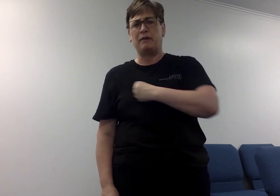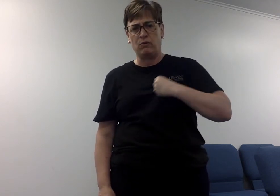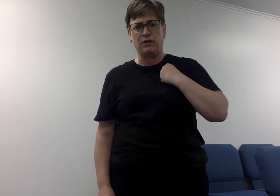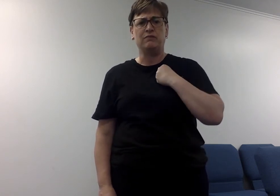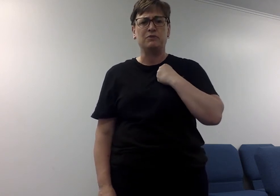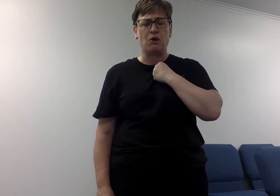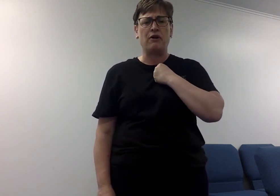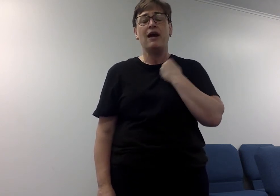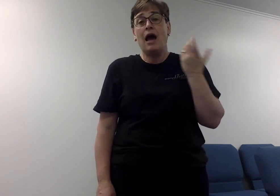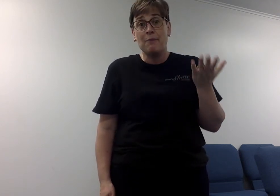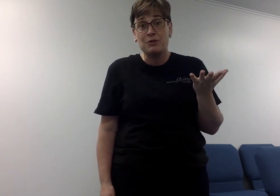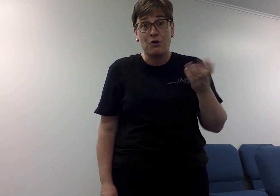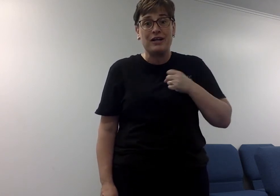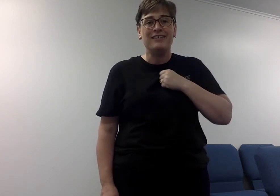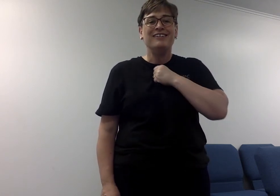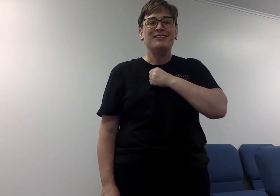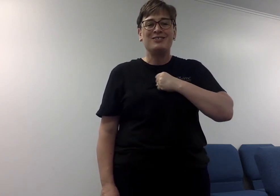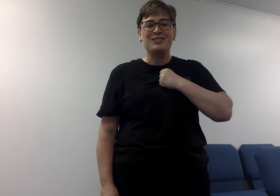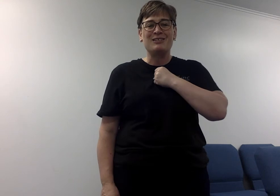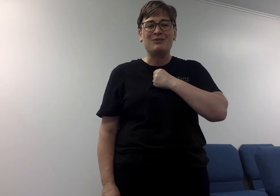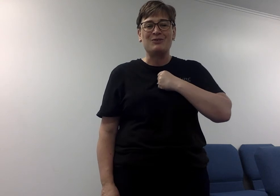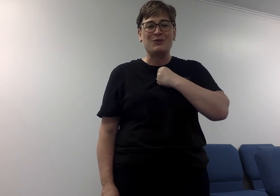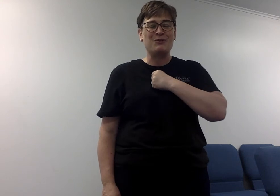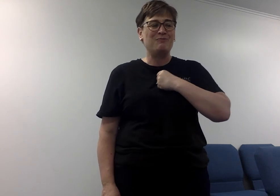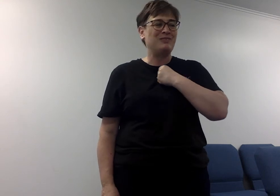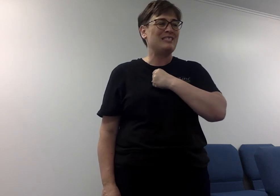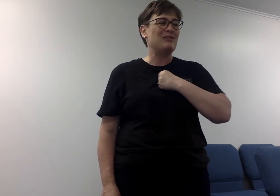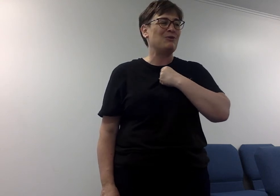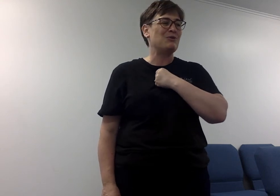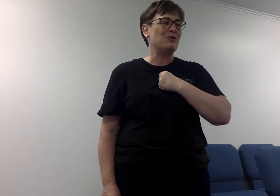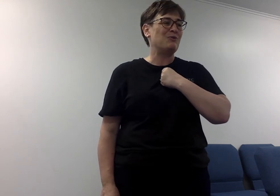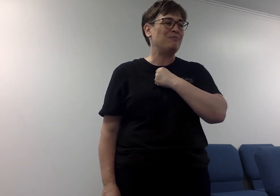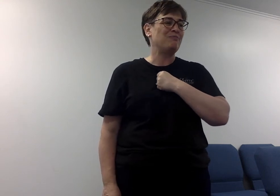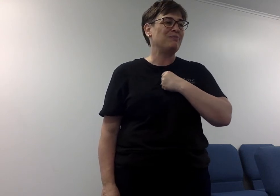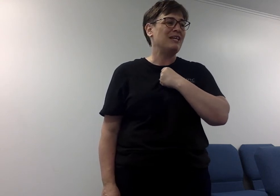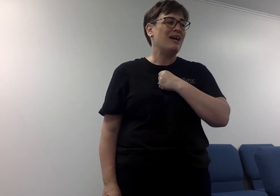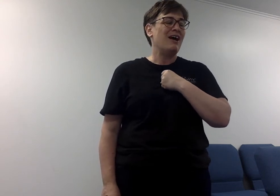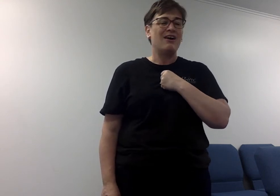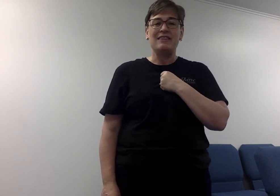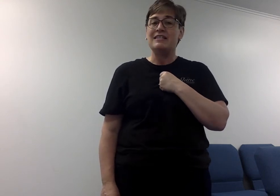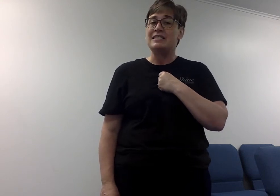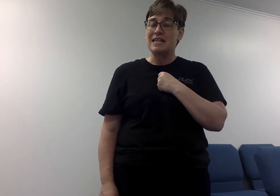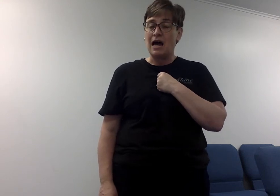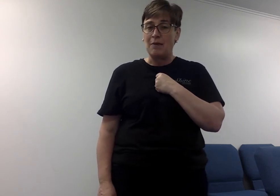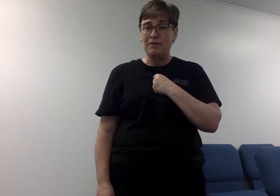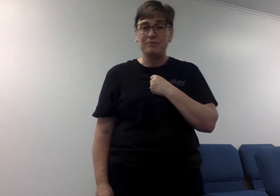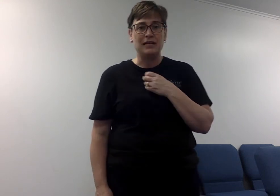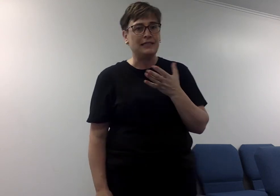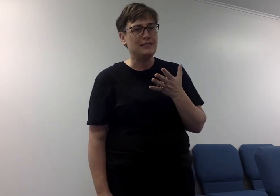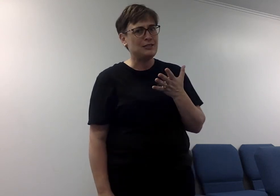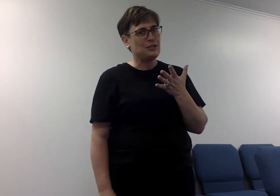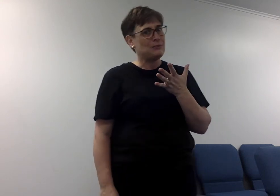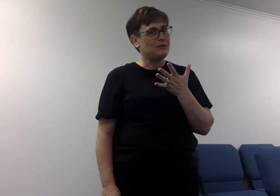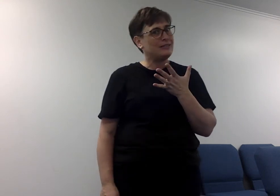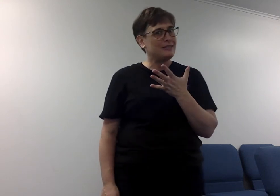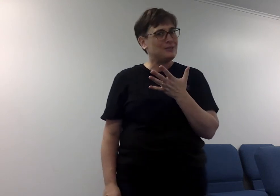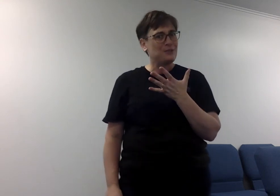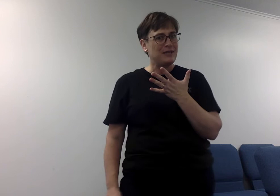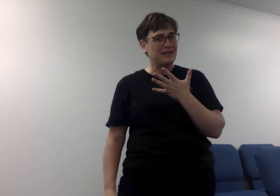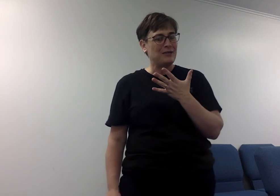one. I'm sorry. Just a little circle. Just a little circle. All right, then stop. And this is a good one because you can really